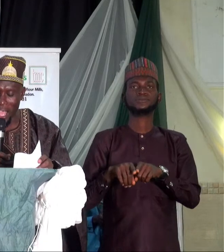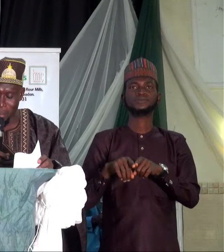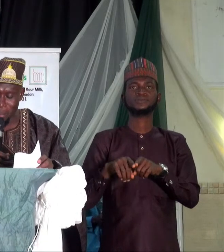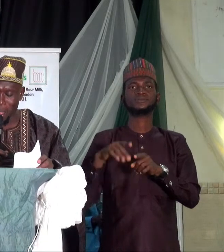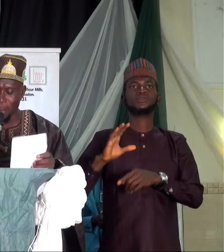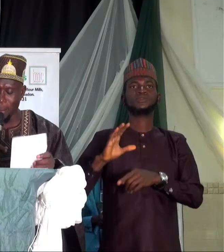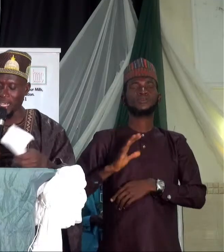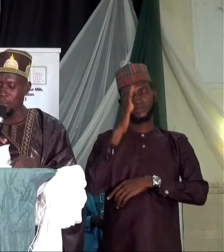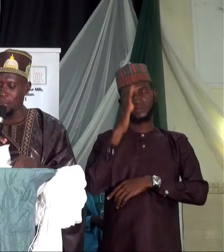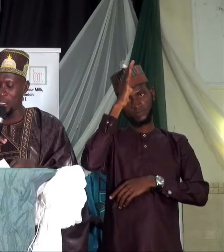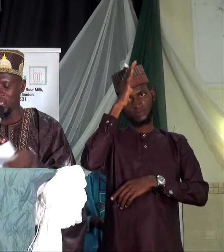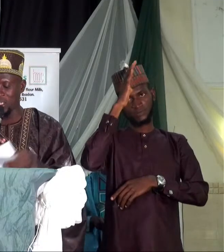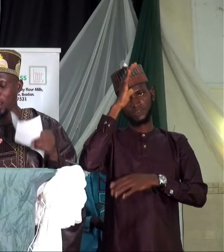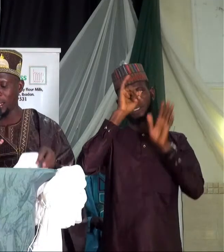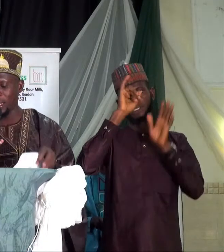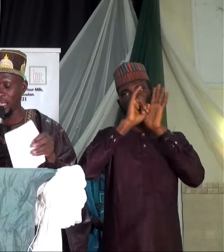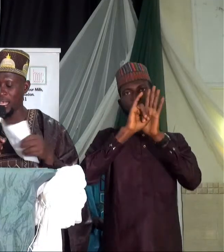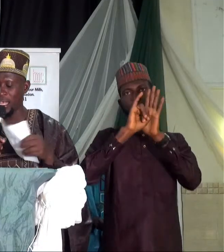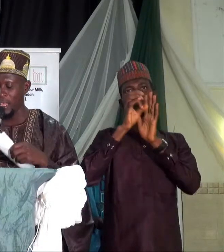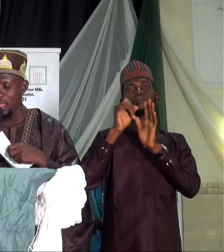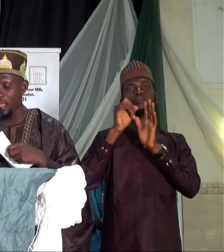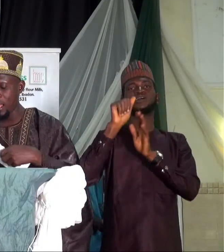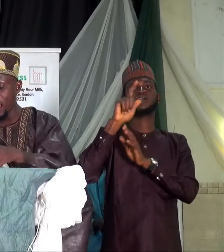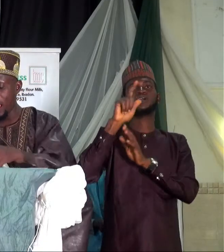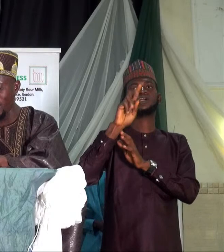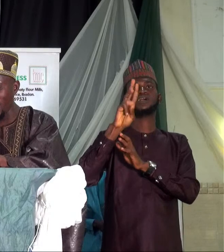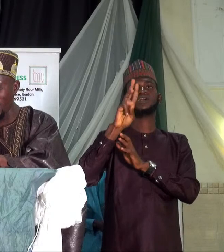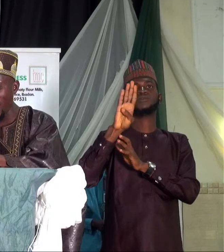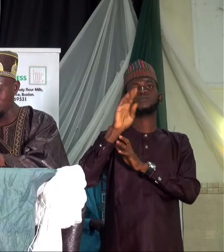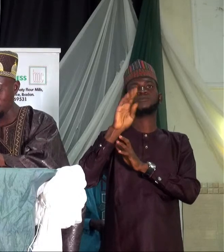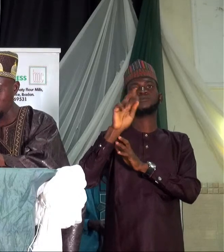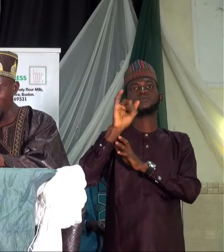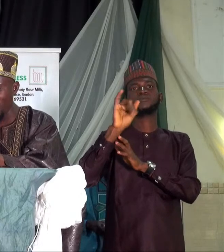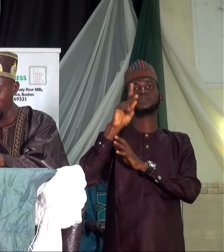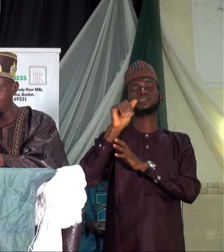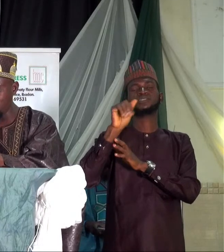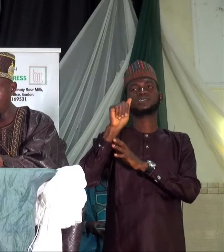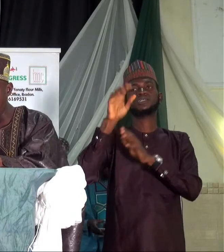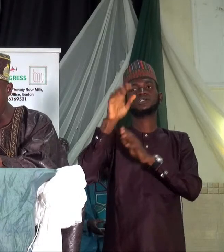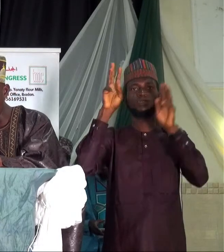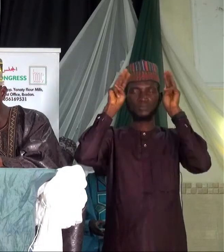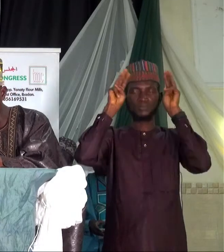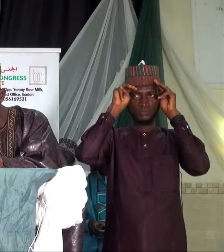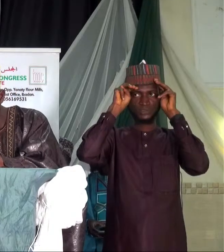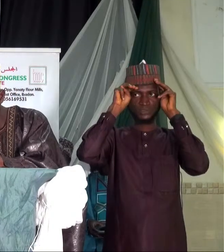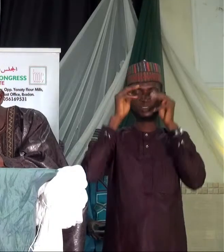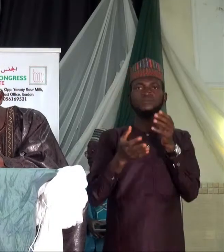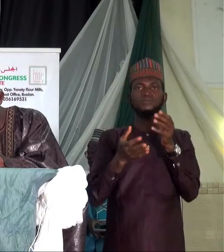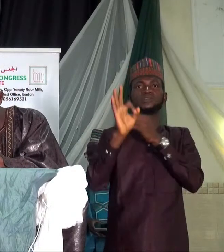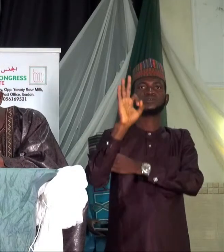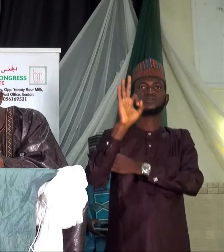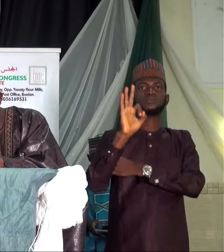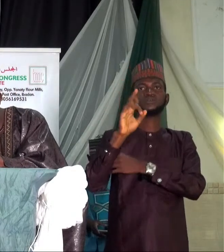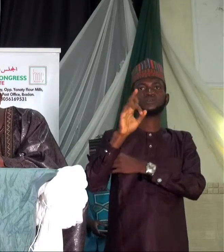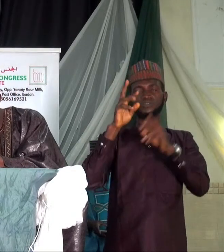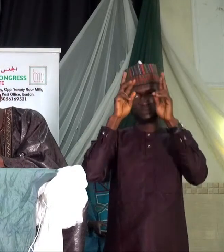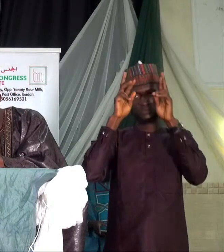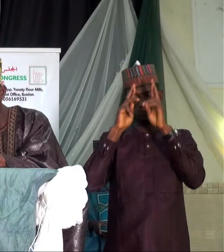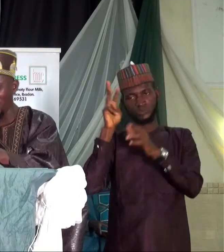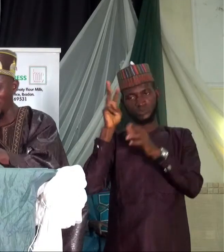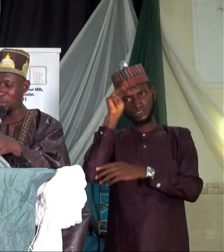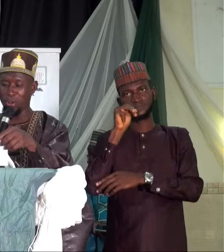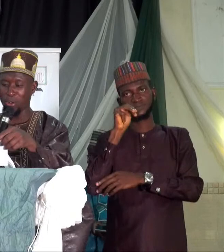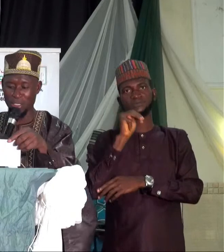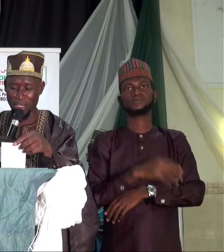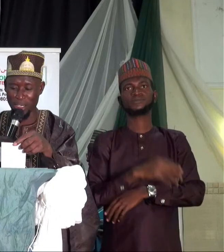Imam Al Barka Mosque, Allah bani sayyidina Allah Al Haj Abdul Wahid Oniku. Aha, it